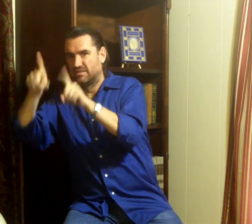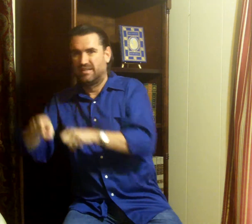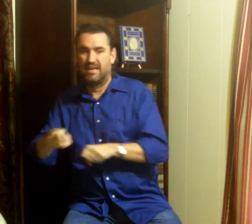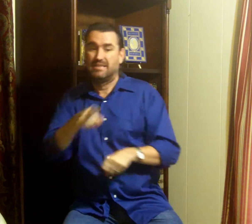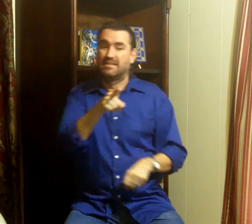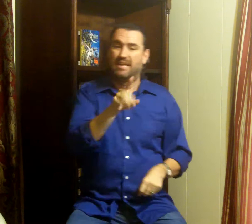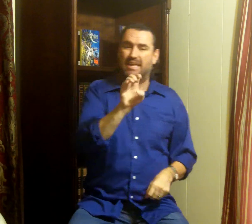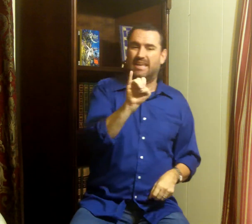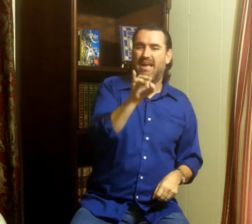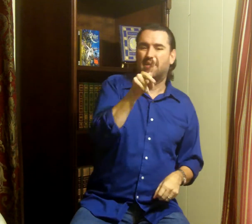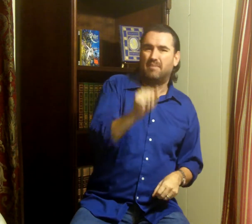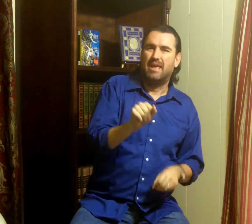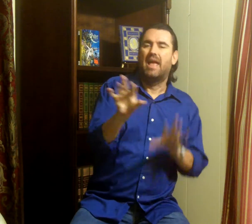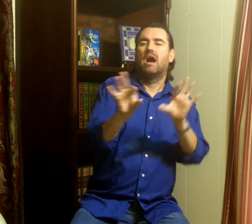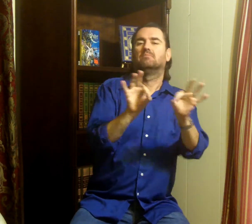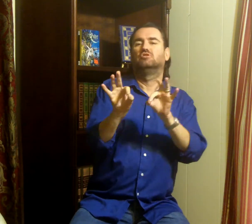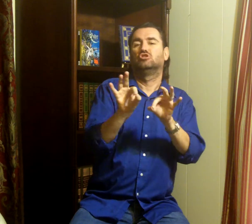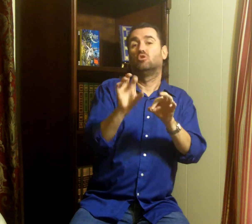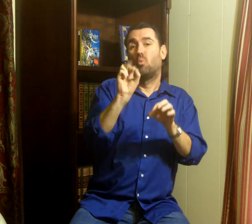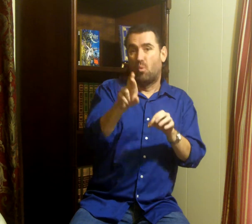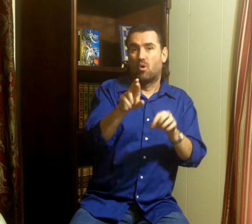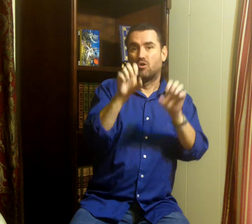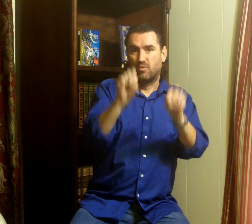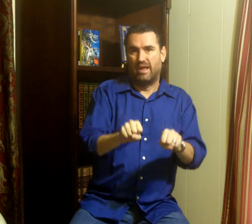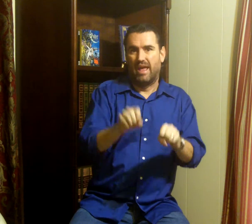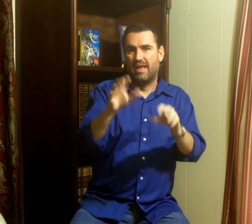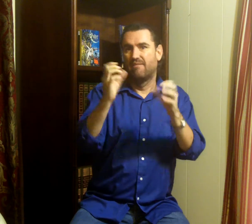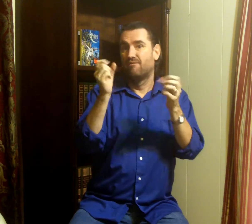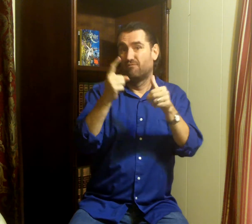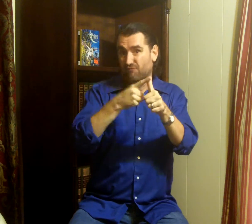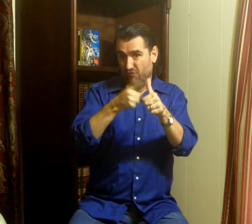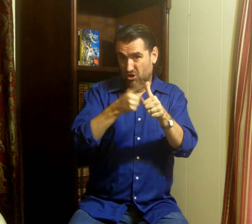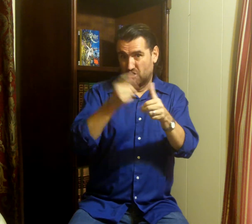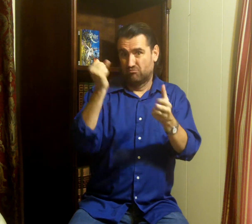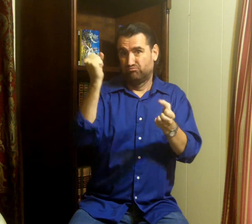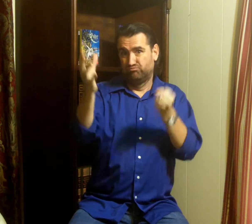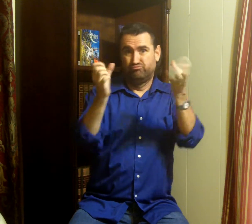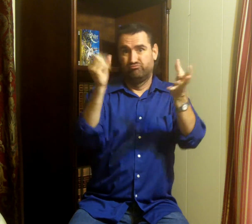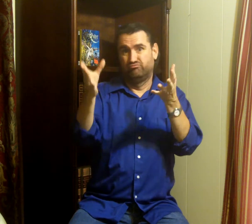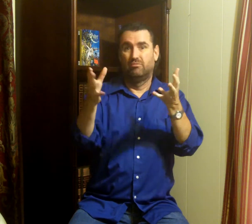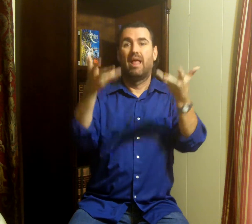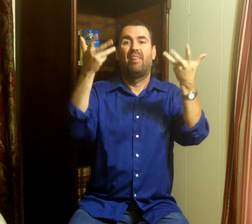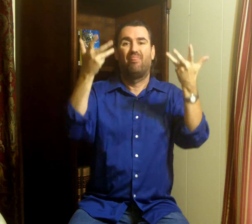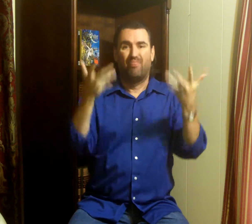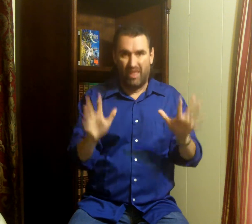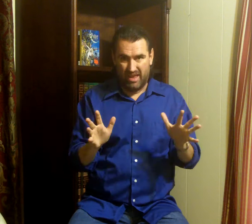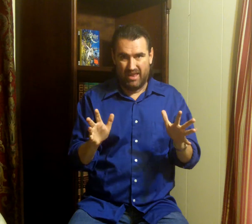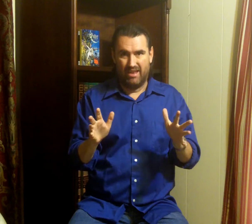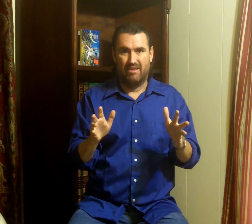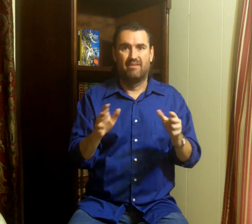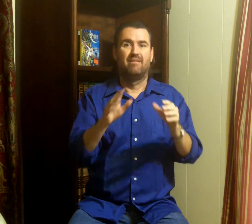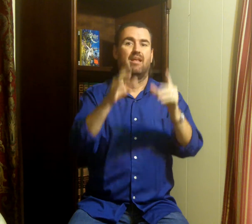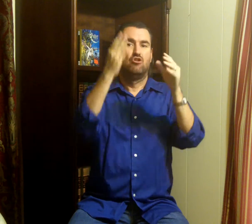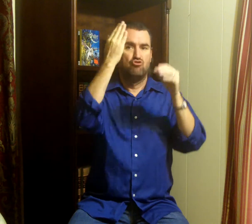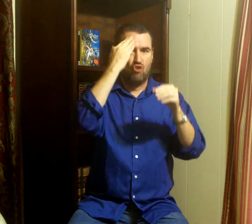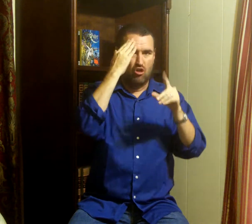state requires it, but you don't have to take it. But if you want to be a member of RID, you have to take it, but you don't have to do it in a particular order. You can